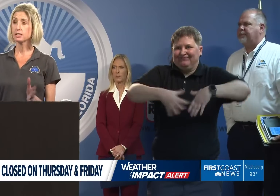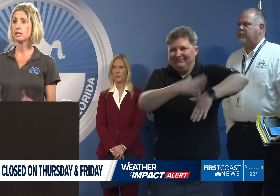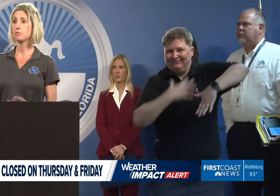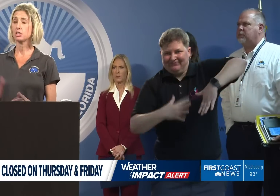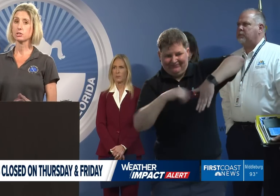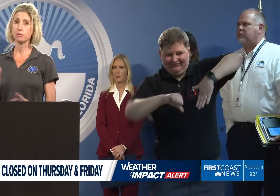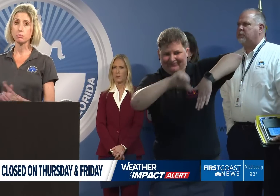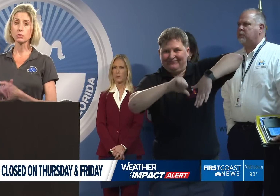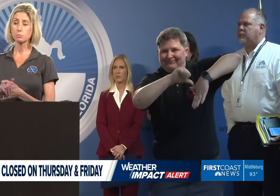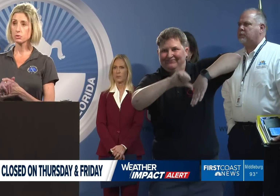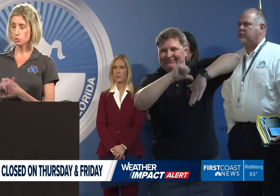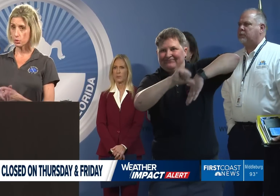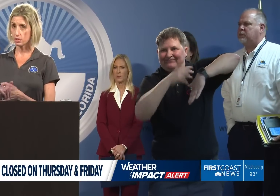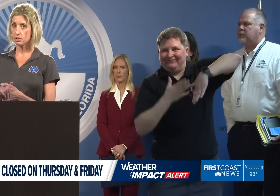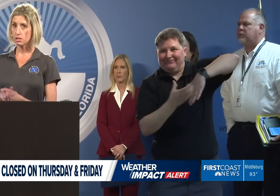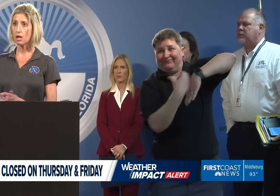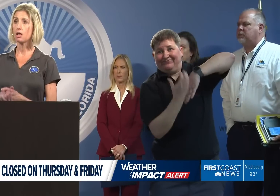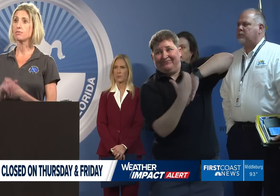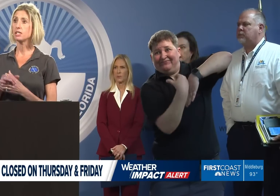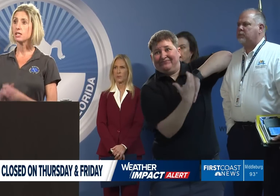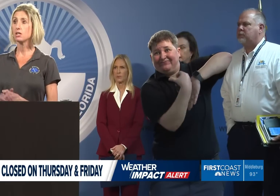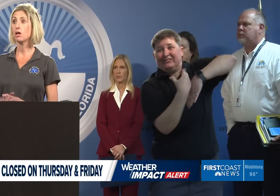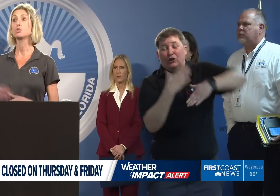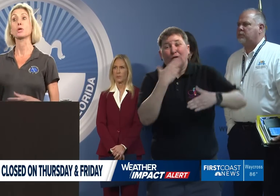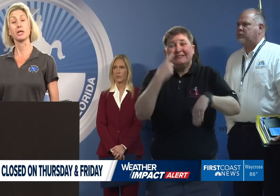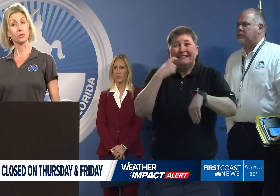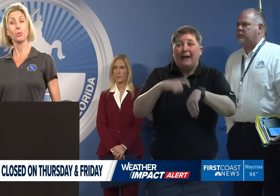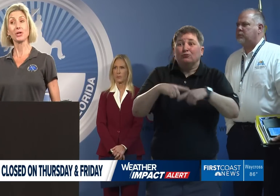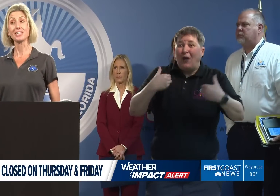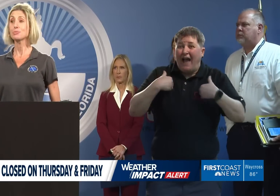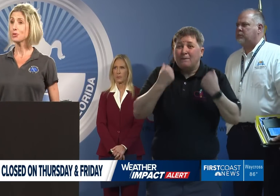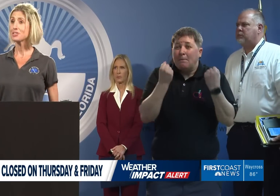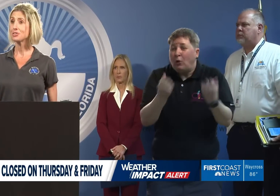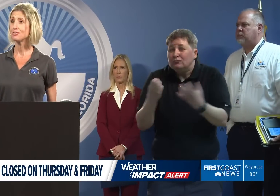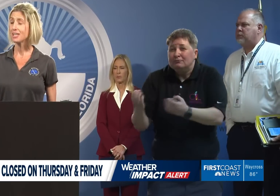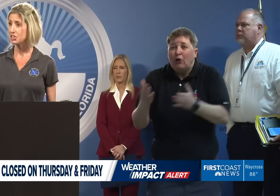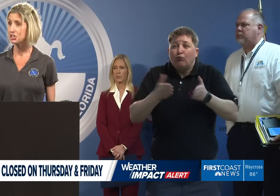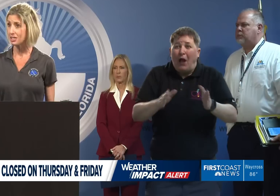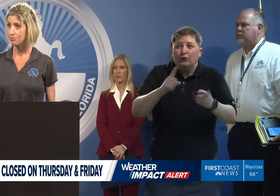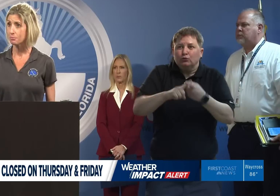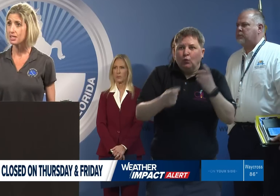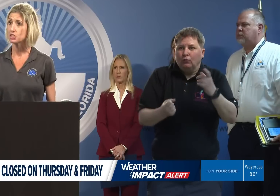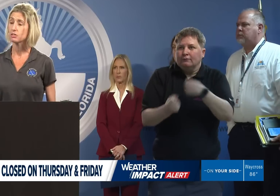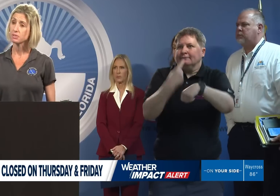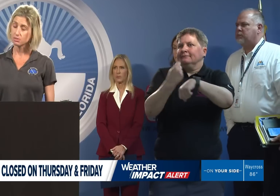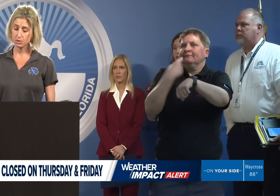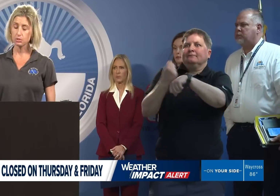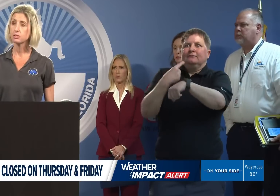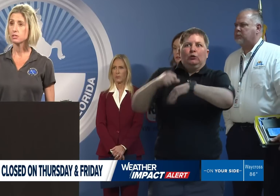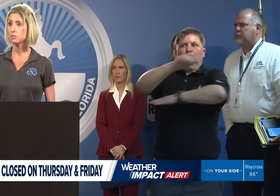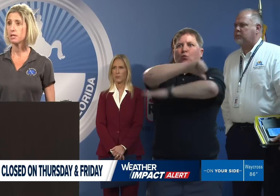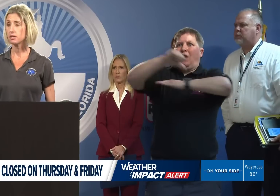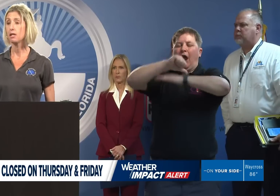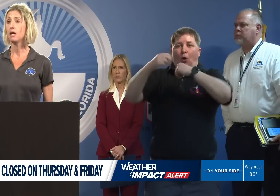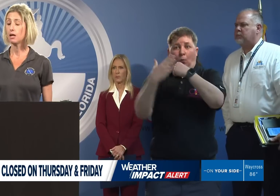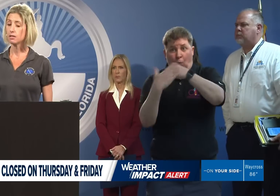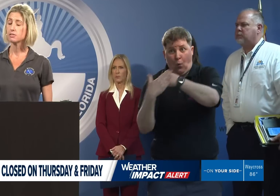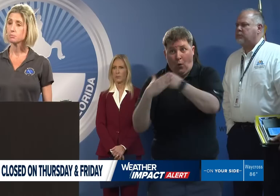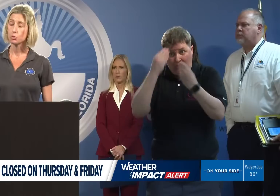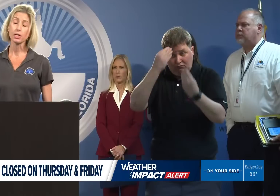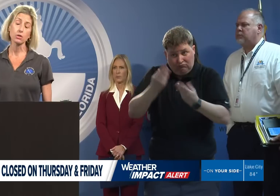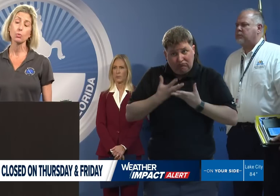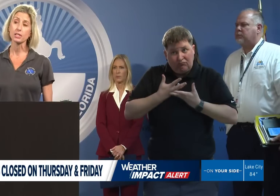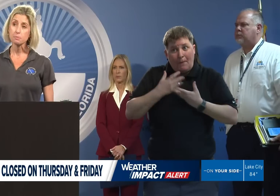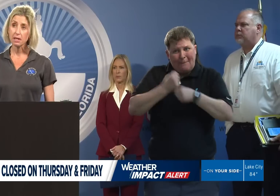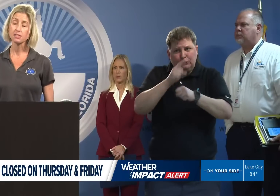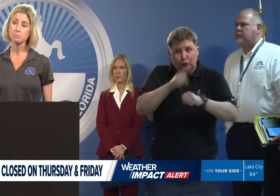this is a great time to make sure we have multiple sources of getting tornado warnings, warning notification information, because we do anticipate